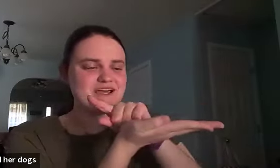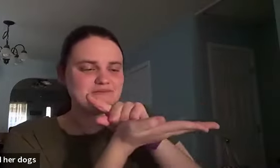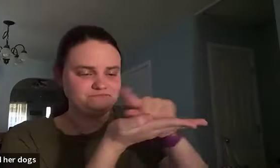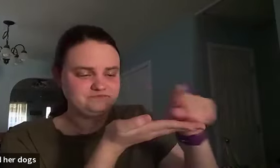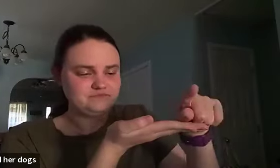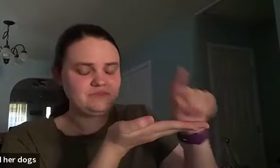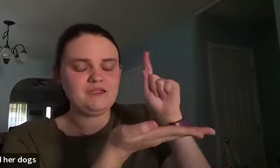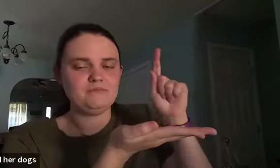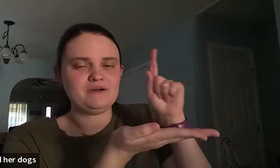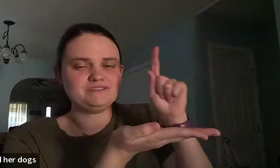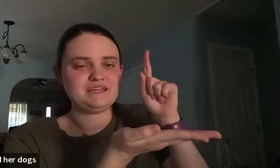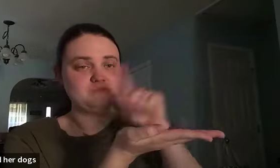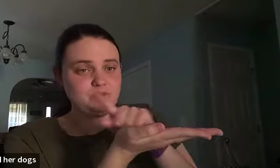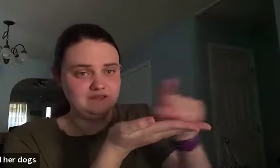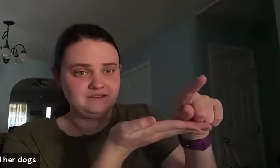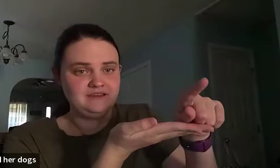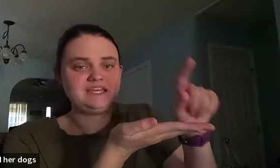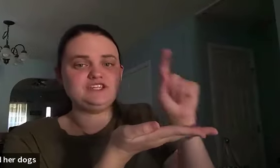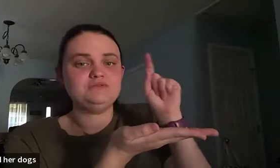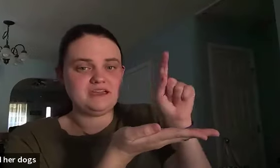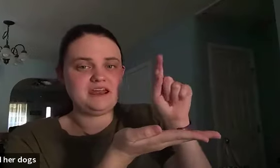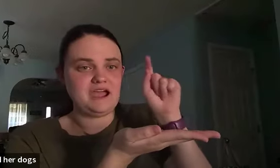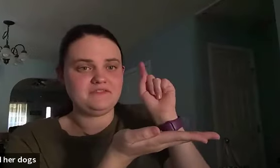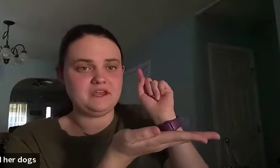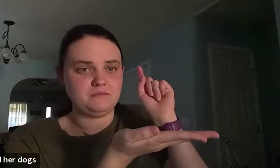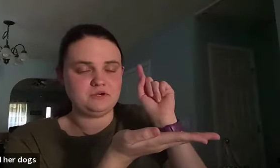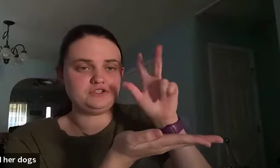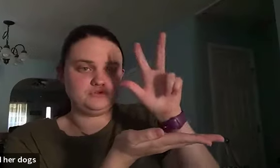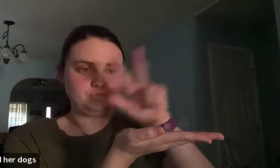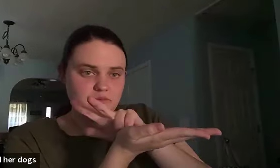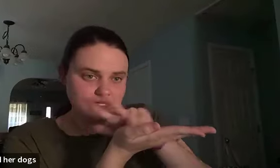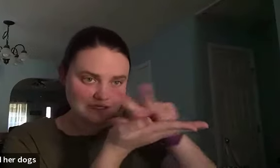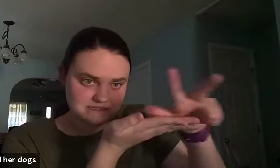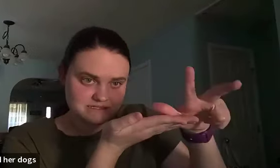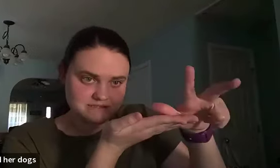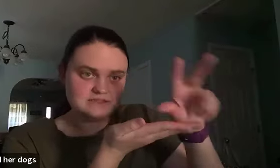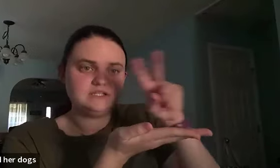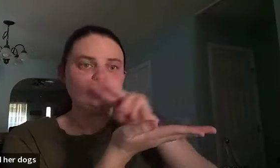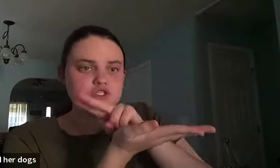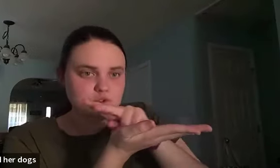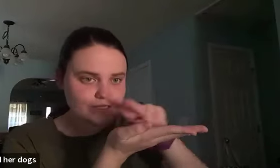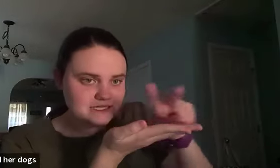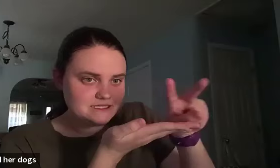So, but what I was going to say with week is you can add the numbers. So 3 weeks, 2